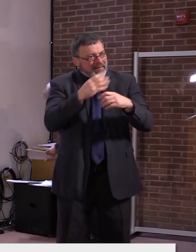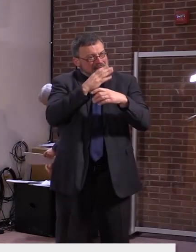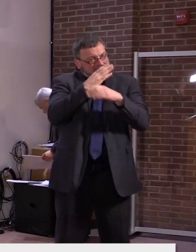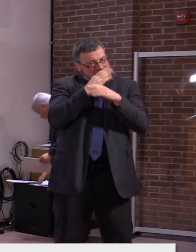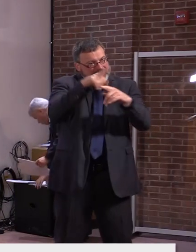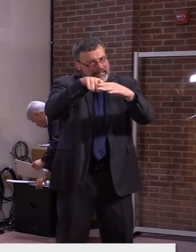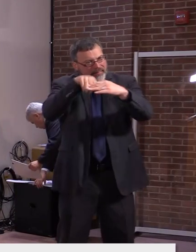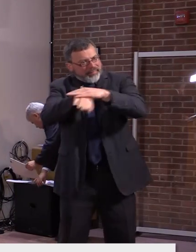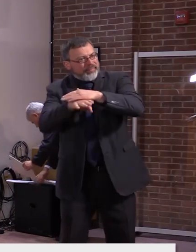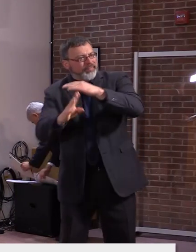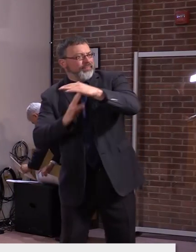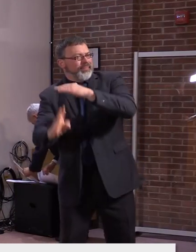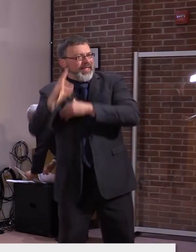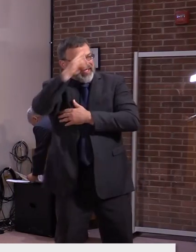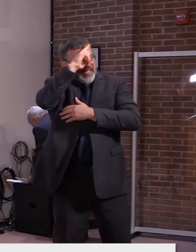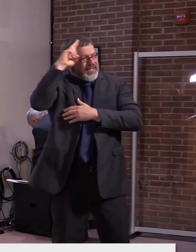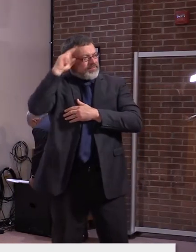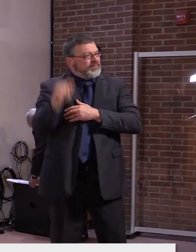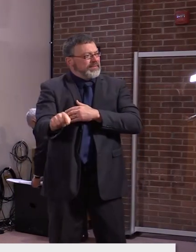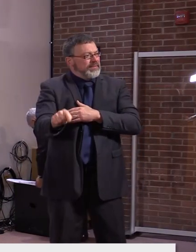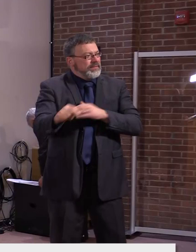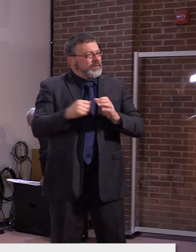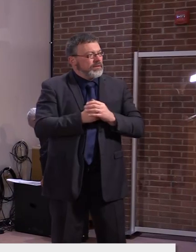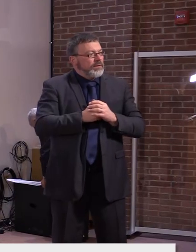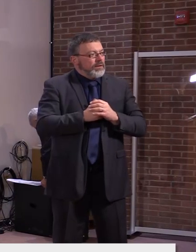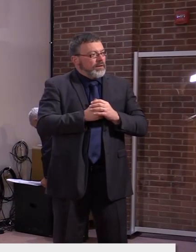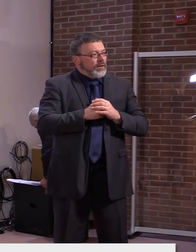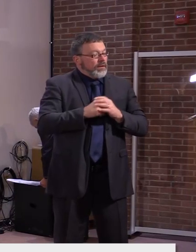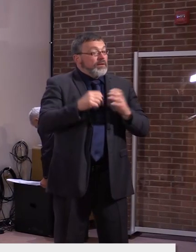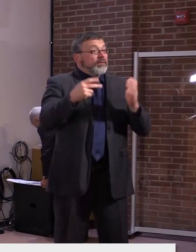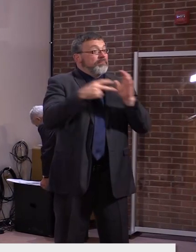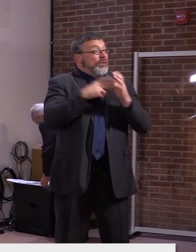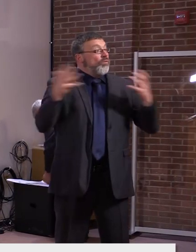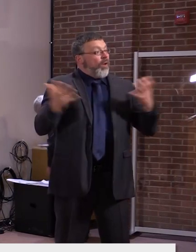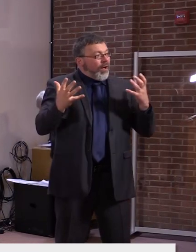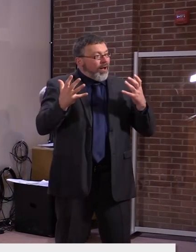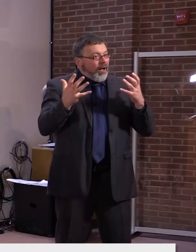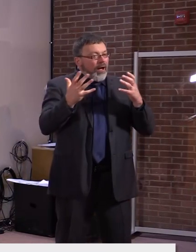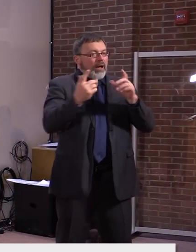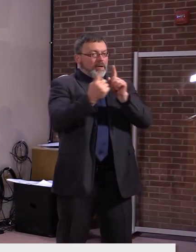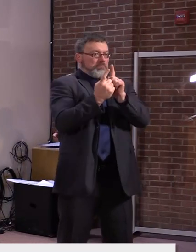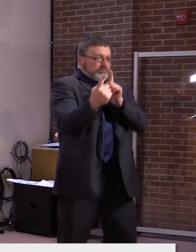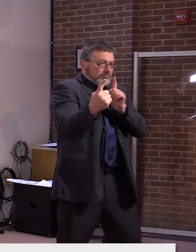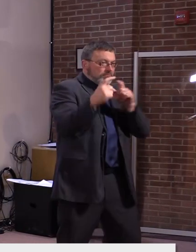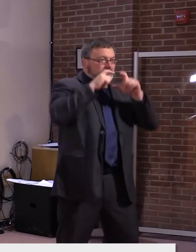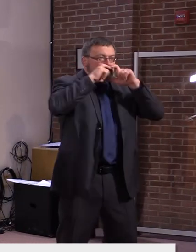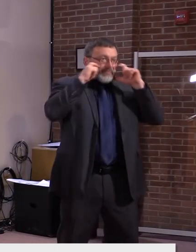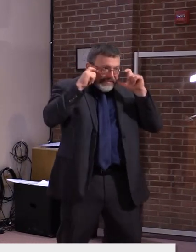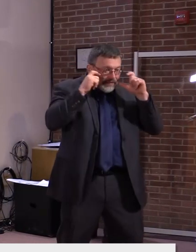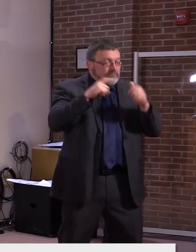indoor settings, or getting tested before getting together with people